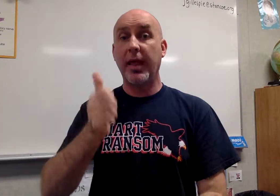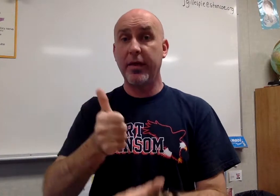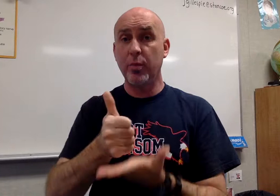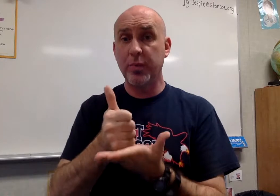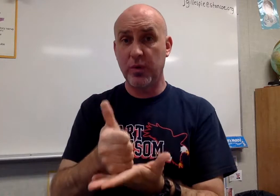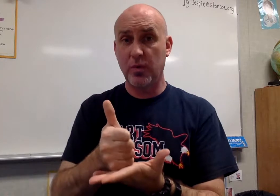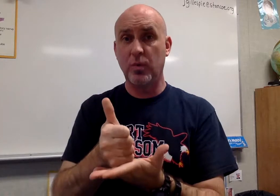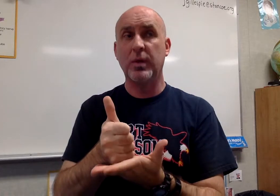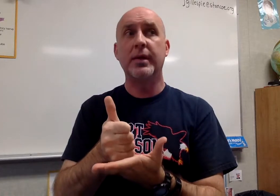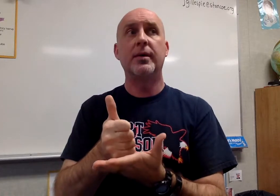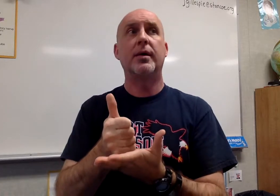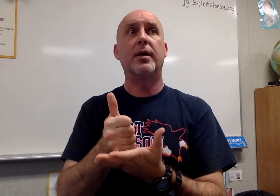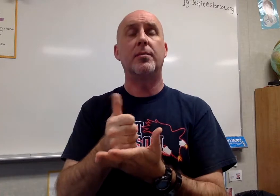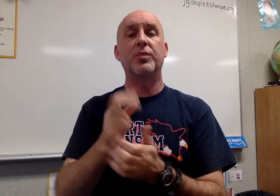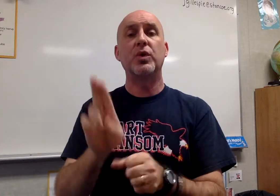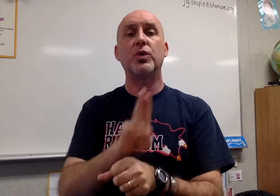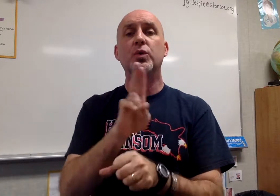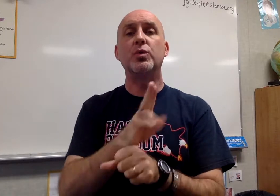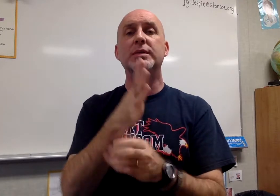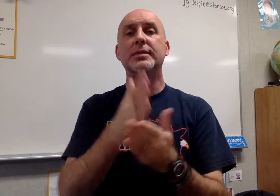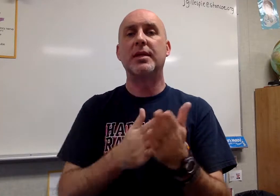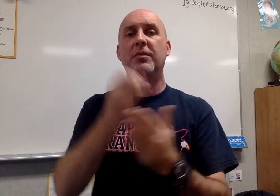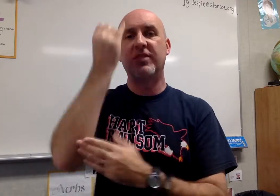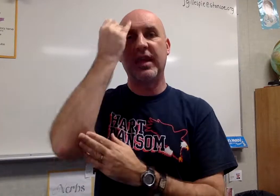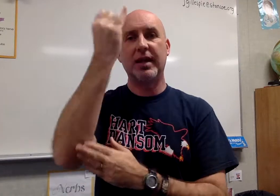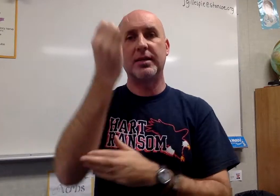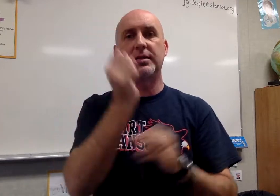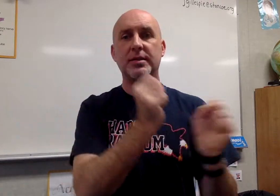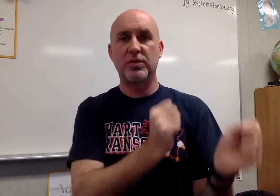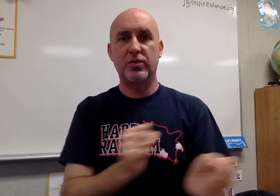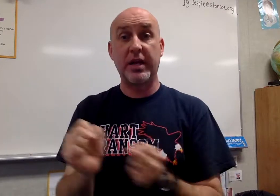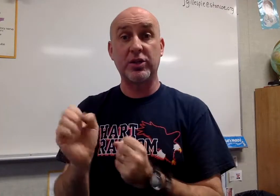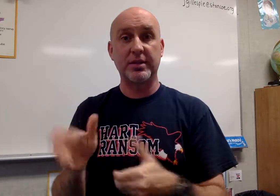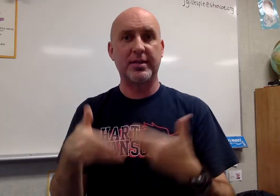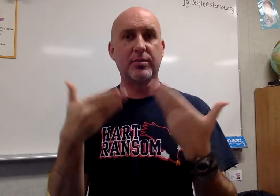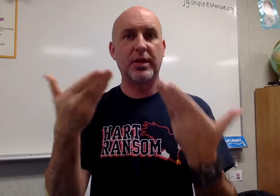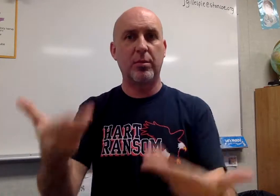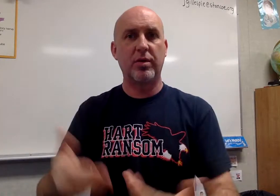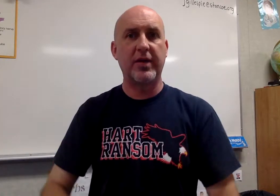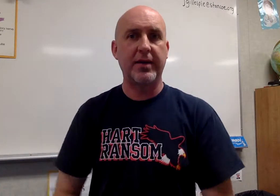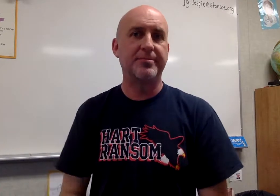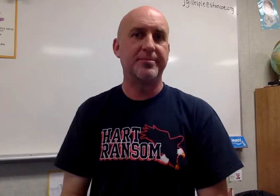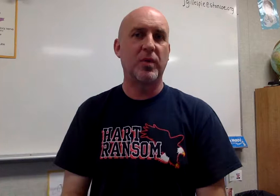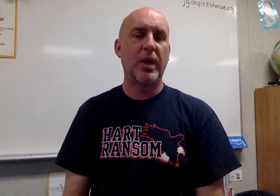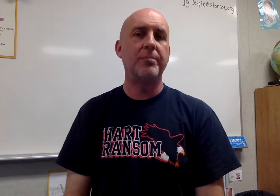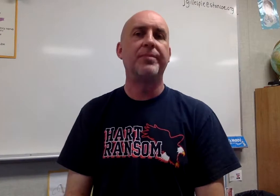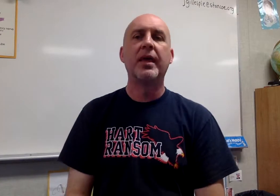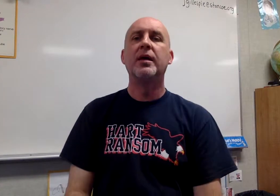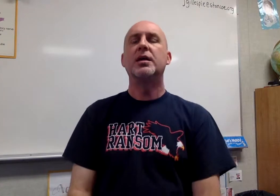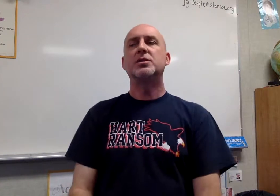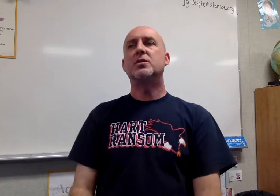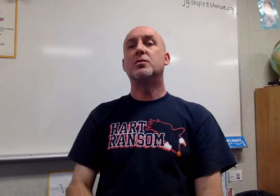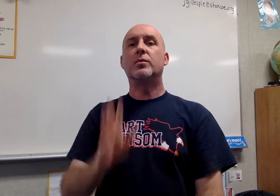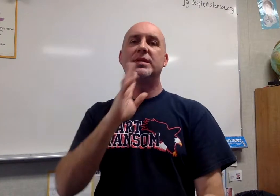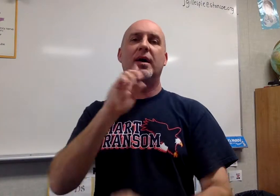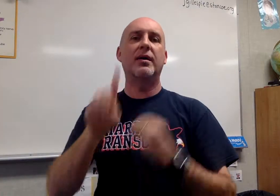help you use some of the ideas and strategies that I'm going to provide. Okay? So when we talk